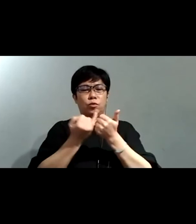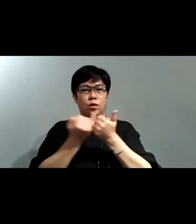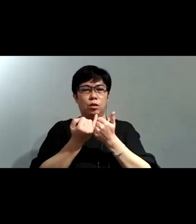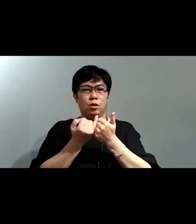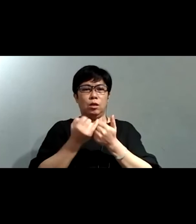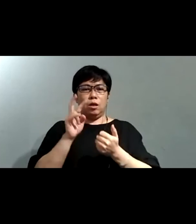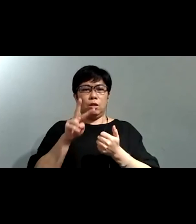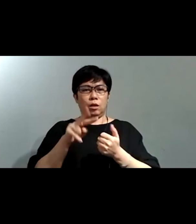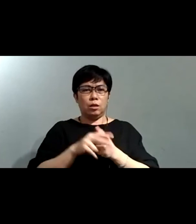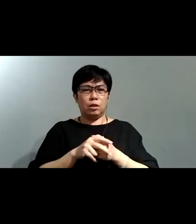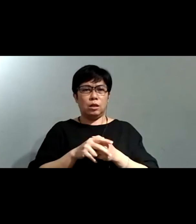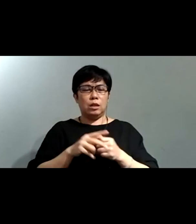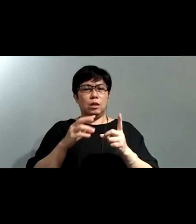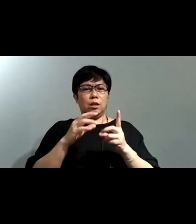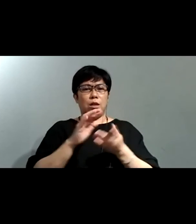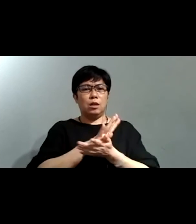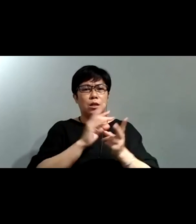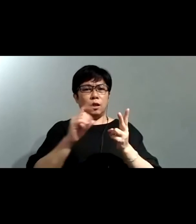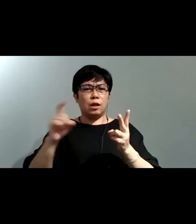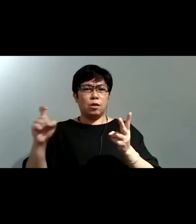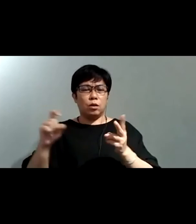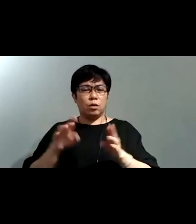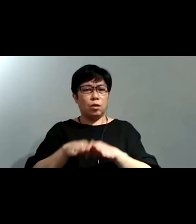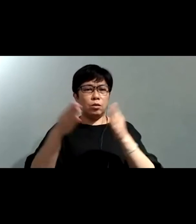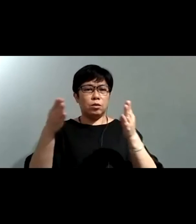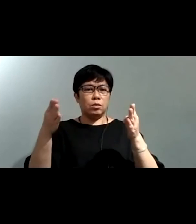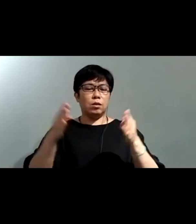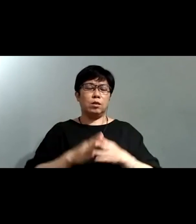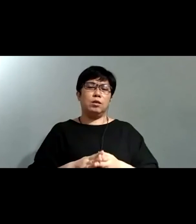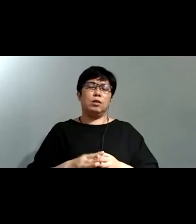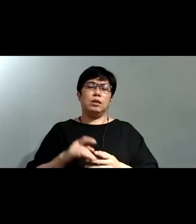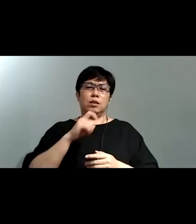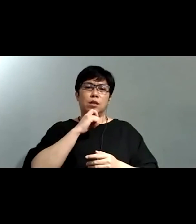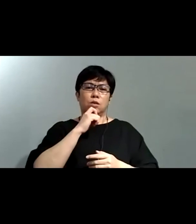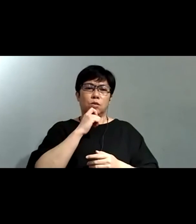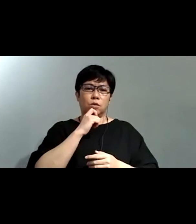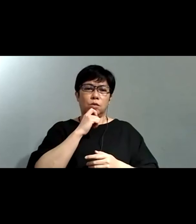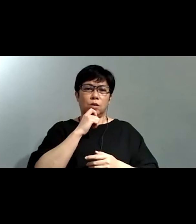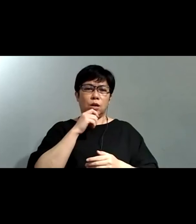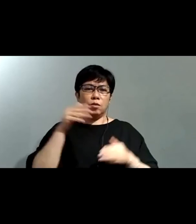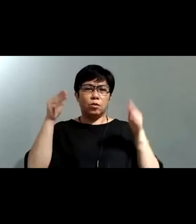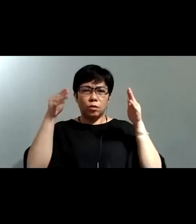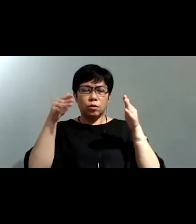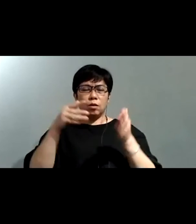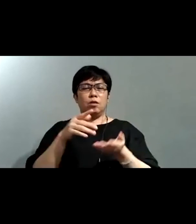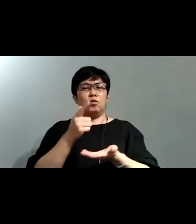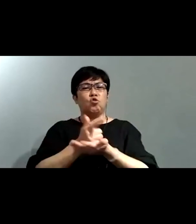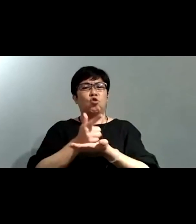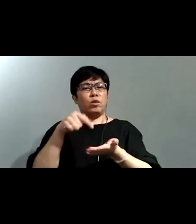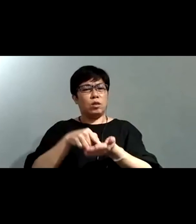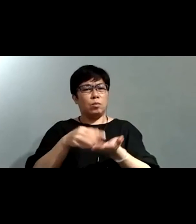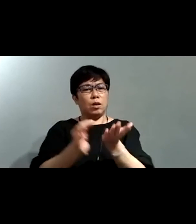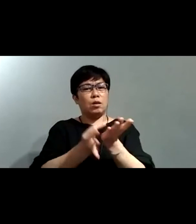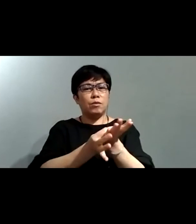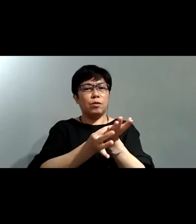2019. We have the focus district. The district problem in Central and